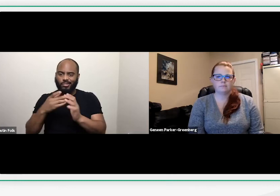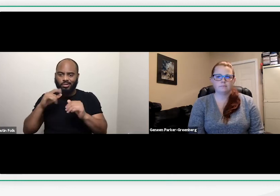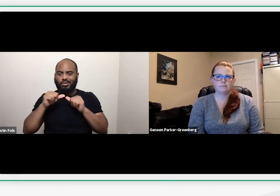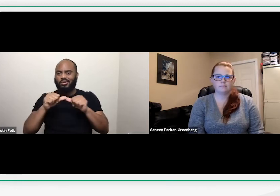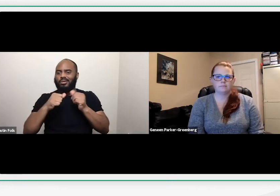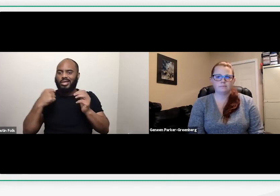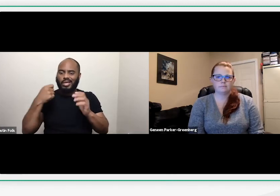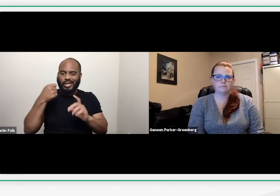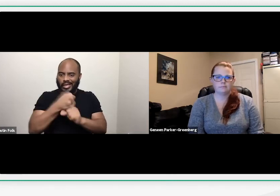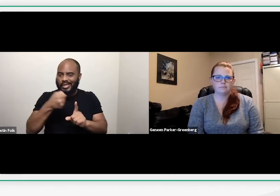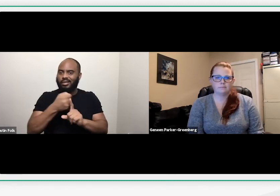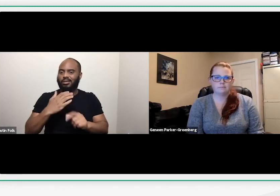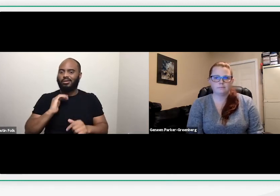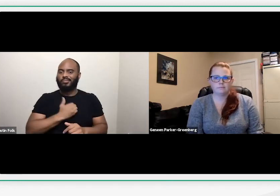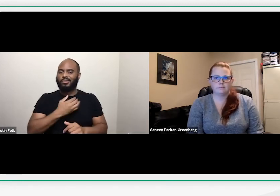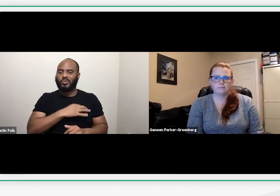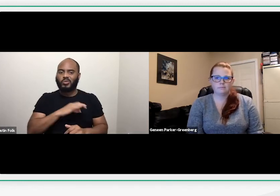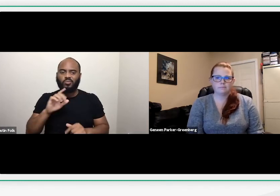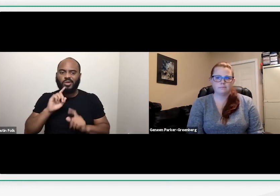Let's say someone's got a horrible credit score